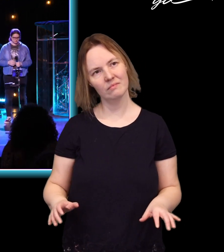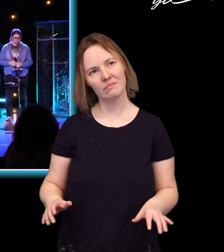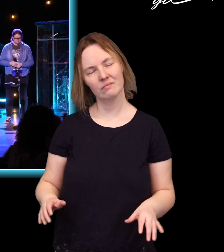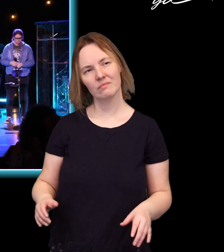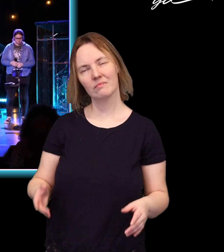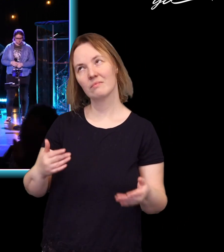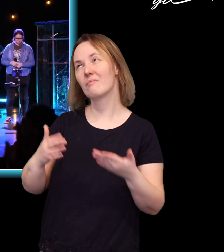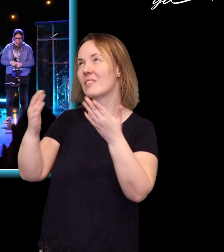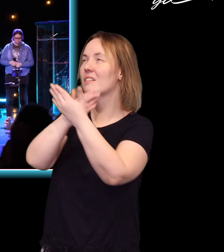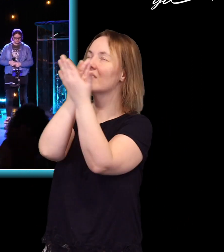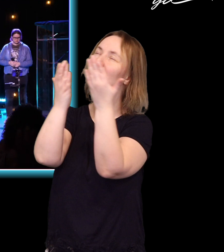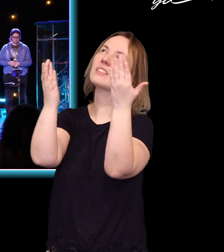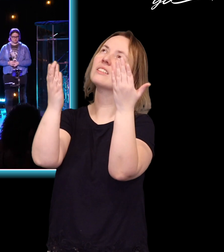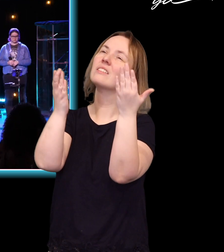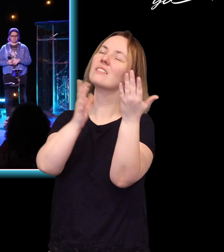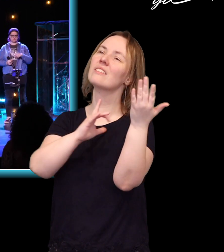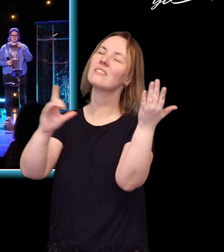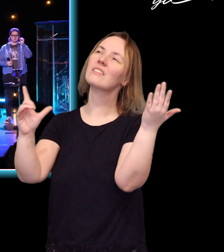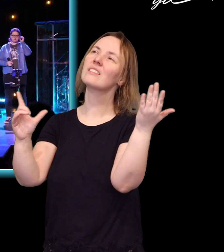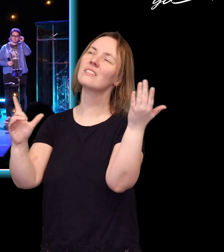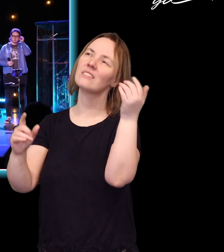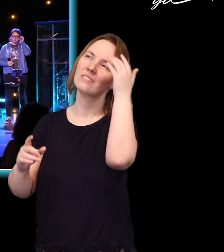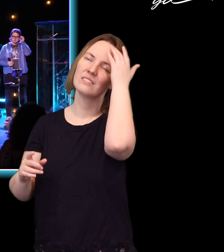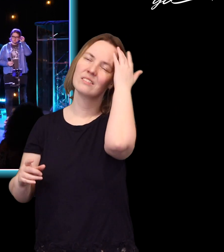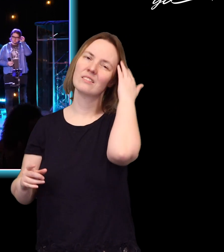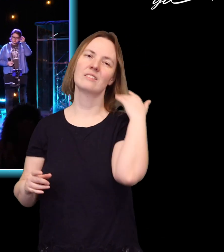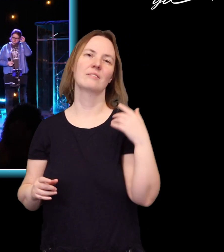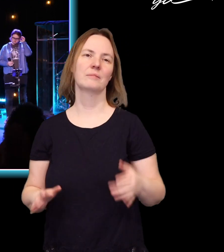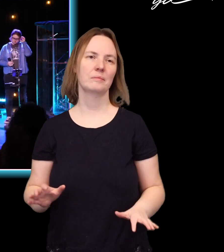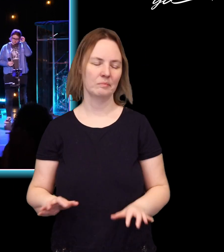heaven, Lord, but your will be done.